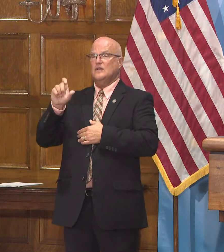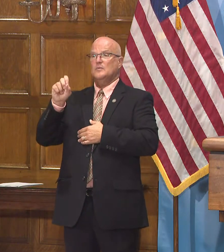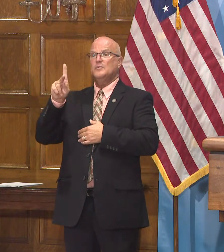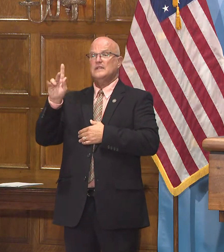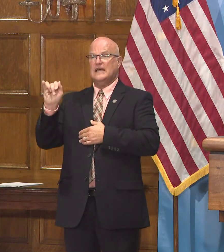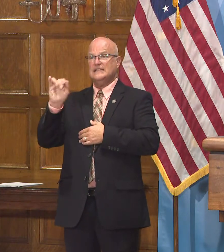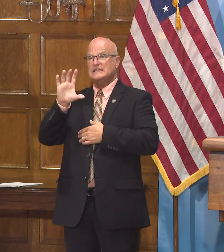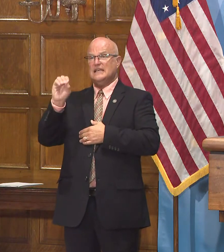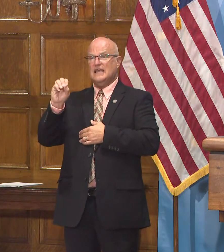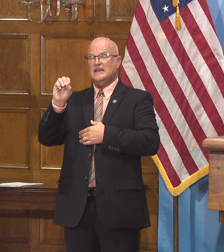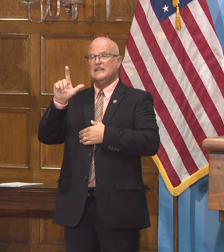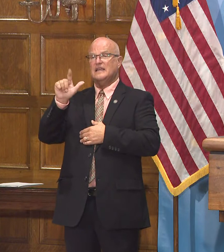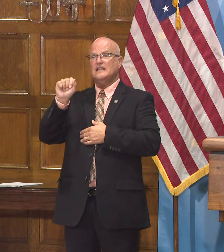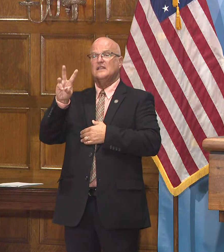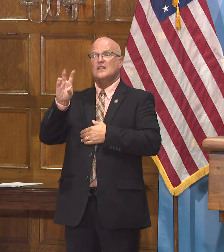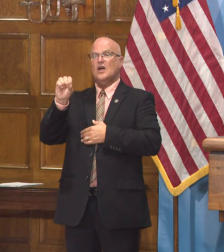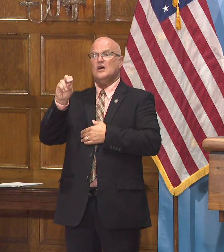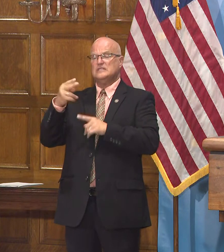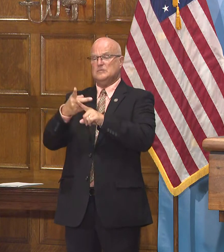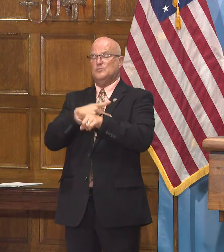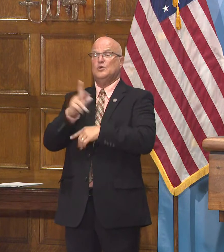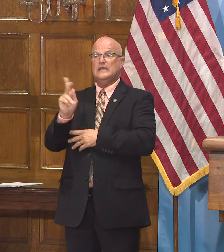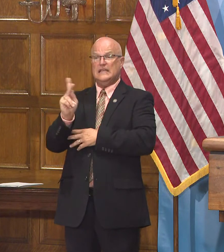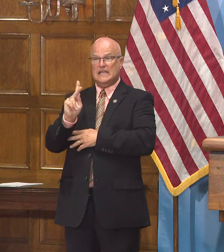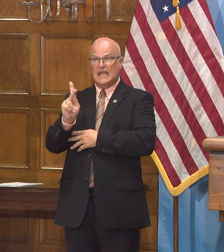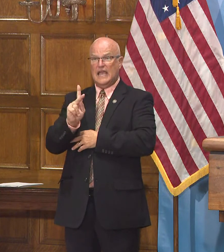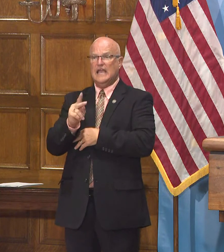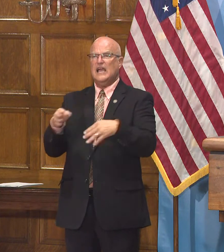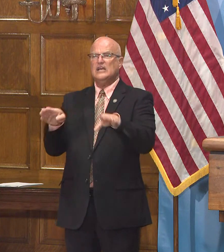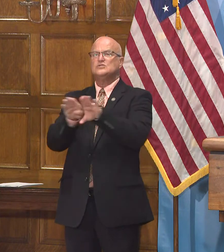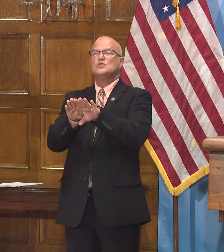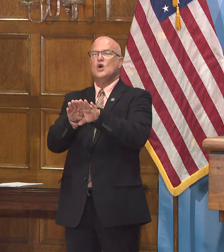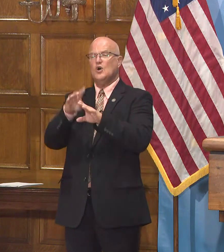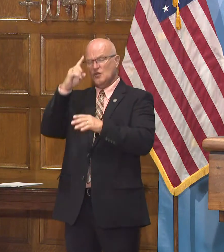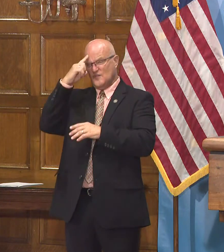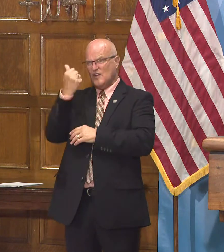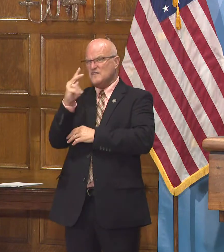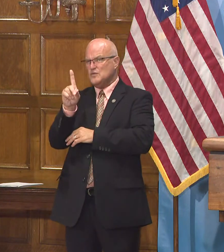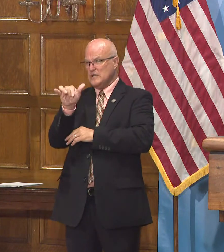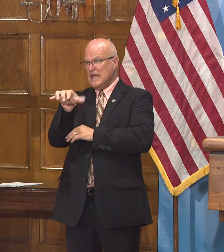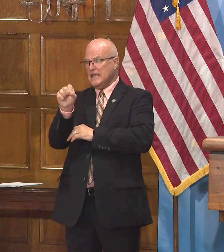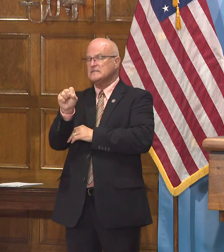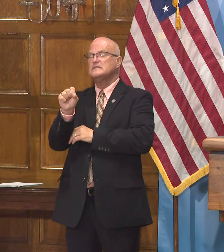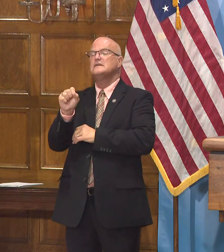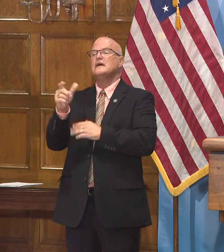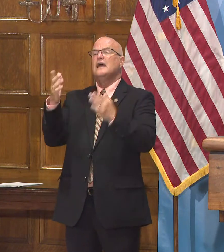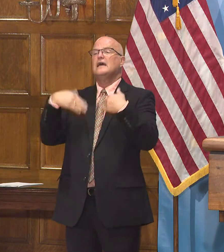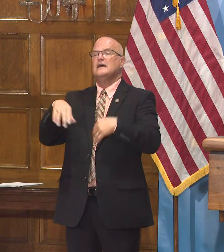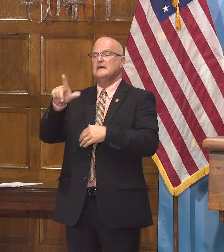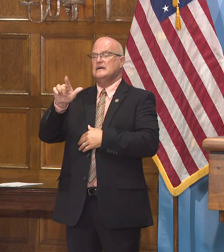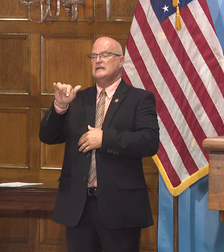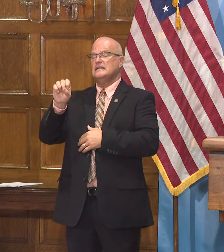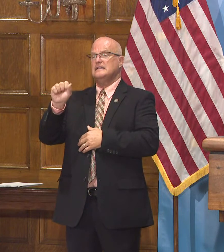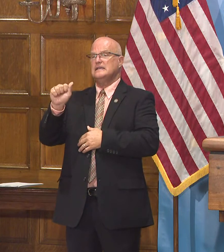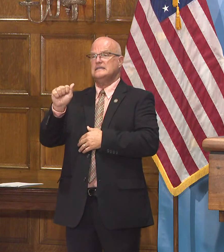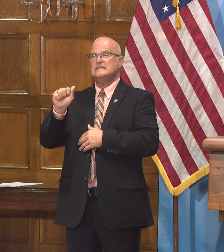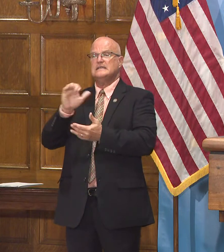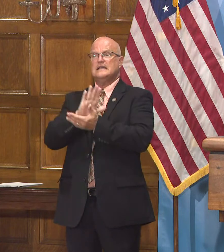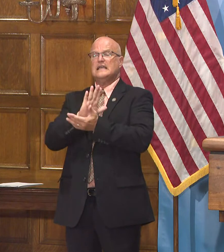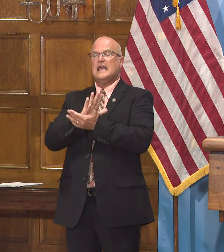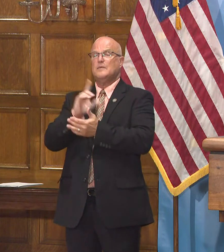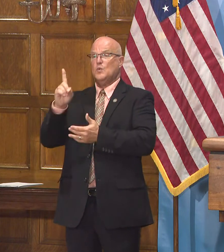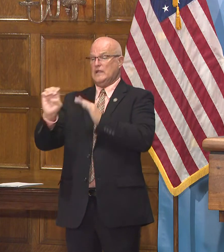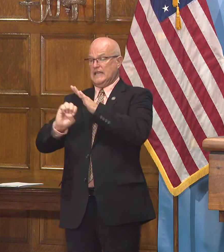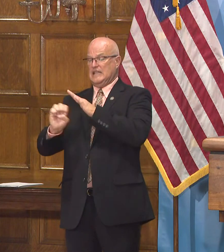Lawson Elementary Pre-K has closed for a couple of days, and then Lisa Academy has had 1 elementary